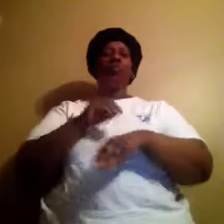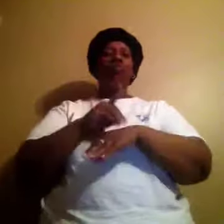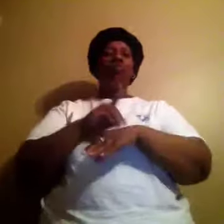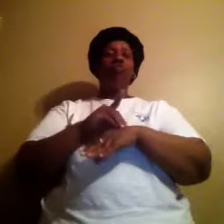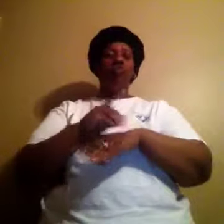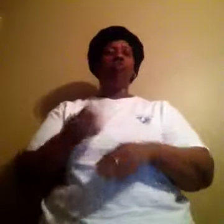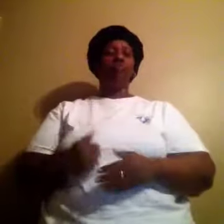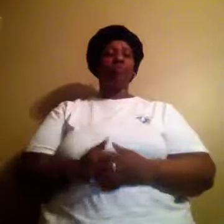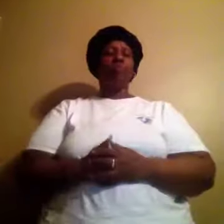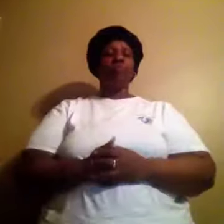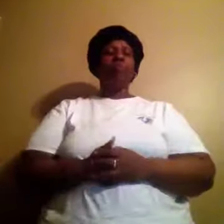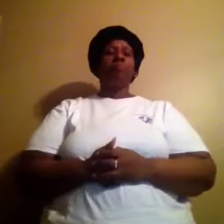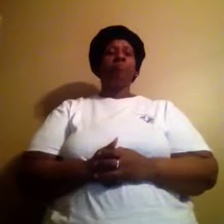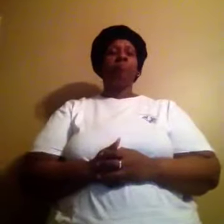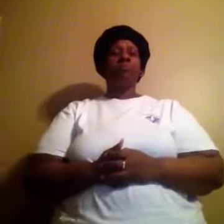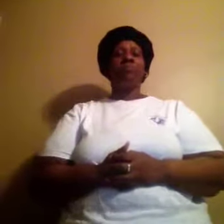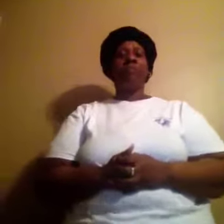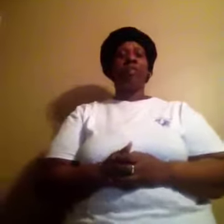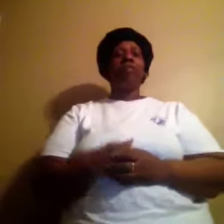Okay? Yeah, job duties.